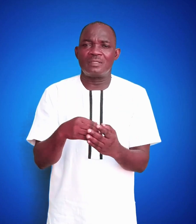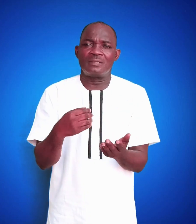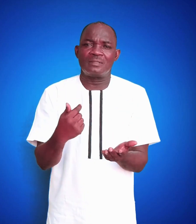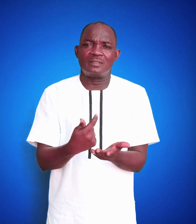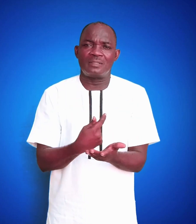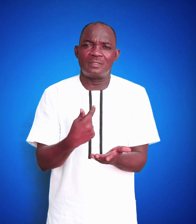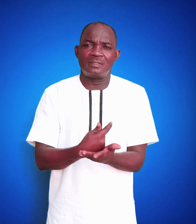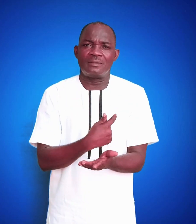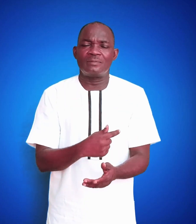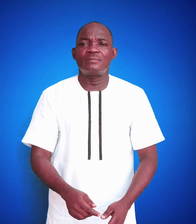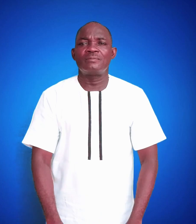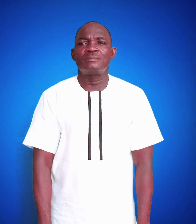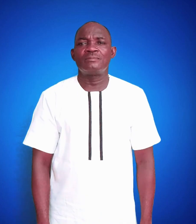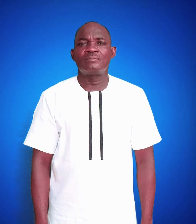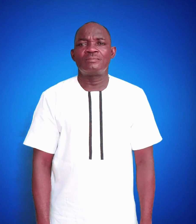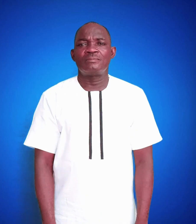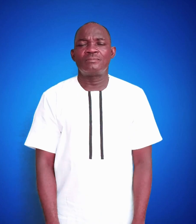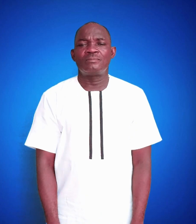Ghana.